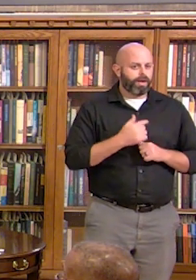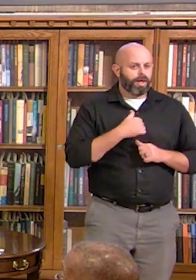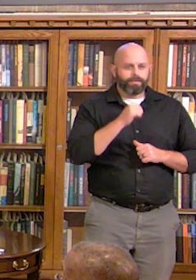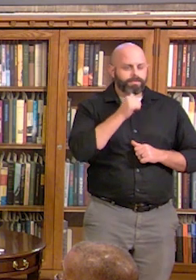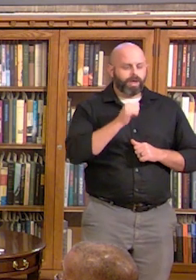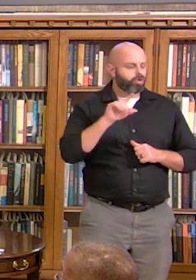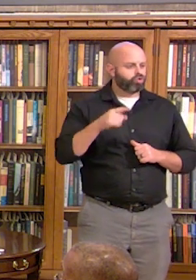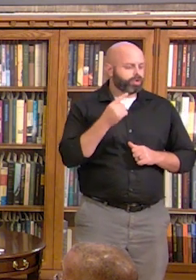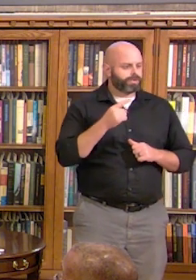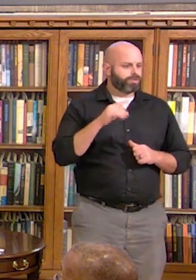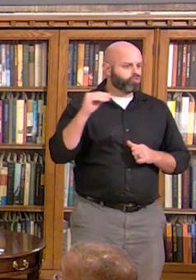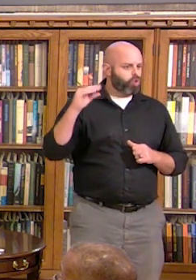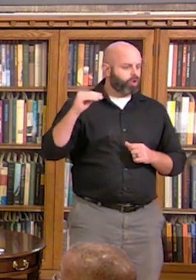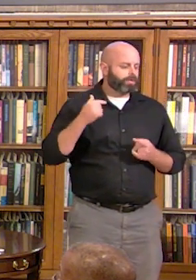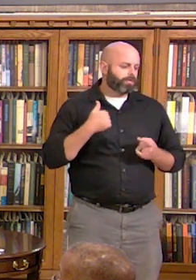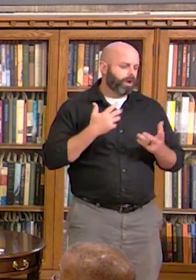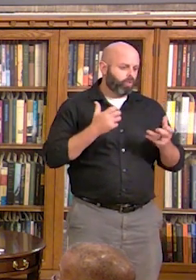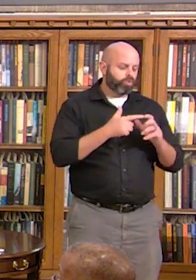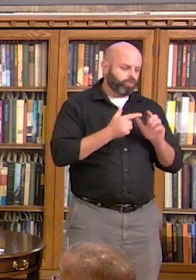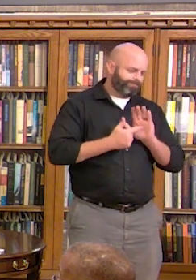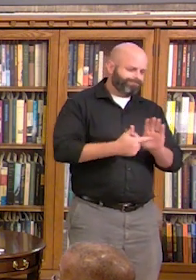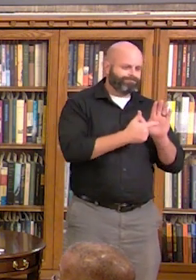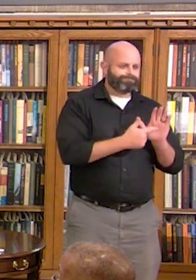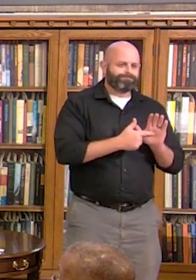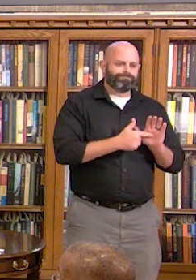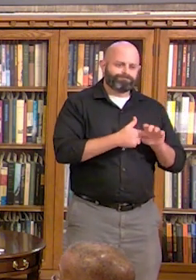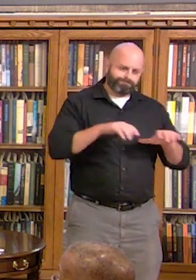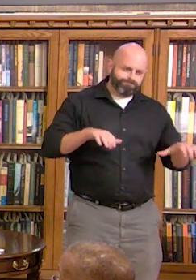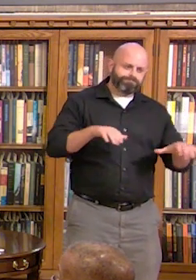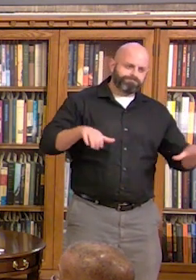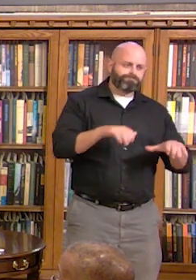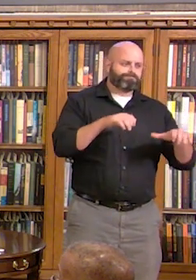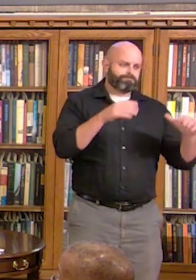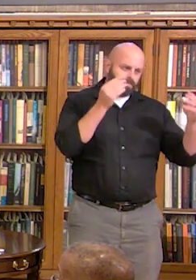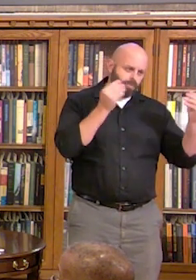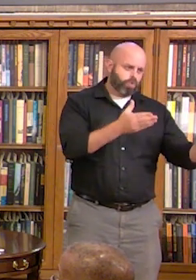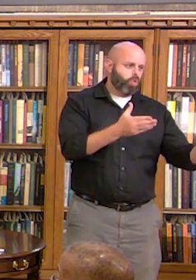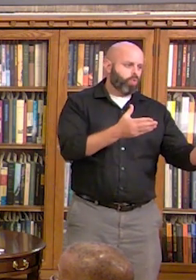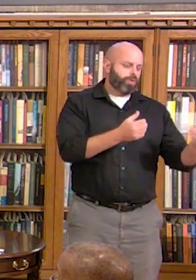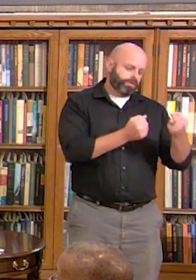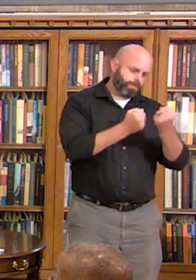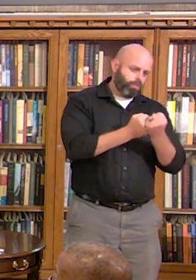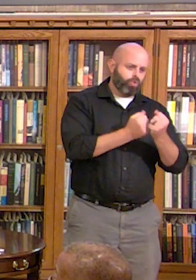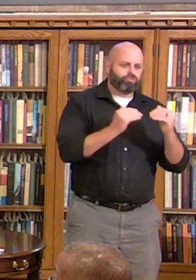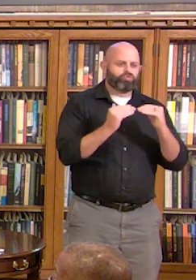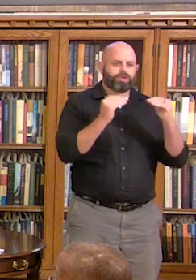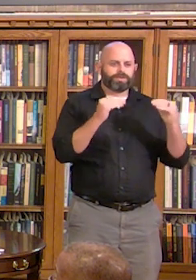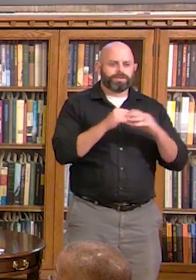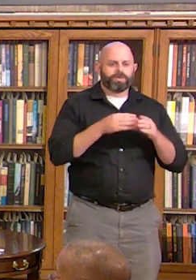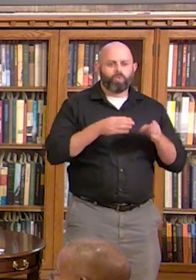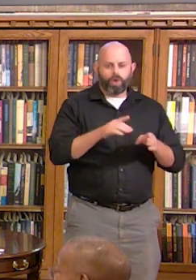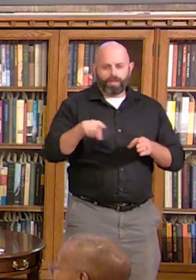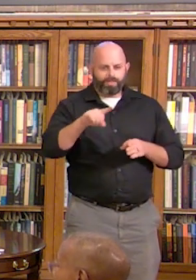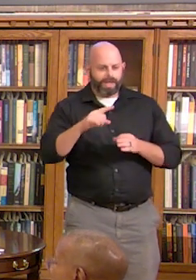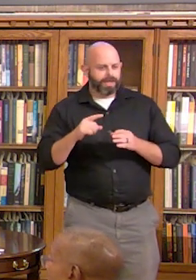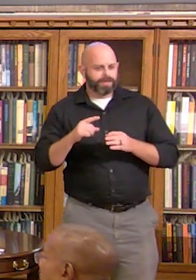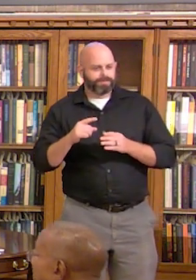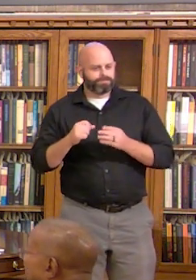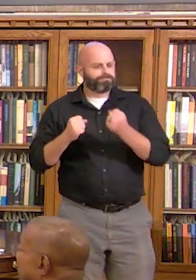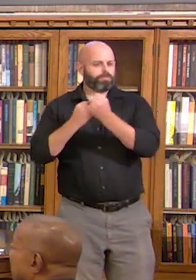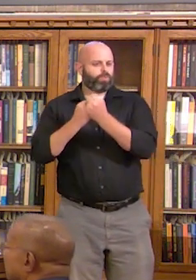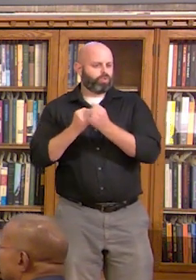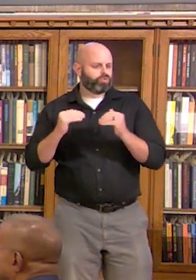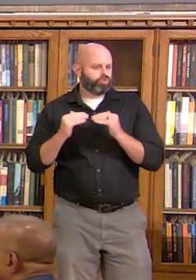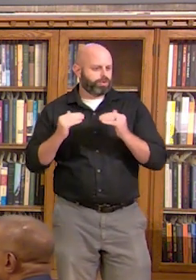talking the talk I am going to let them know and speak up for Injustice the way that they are speaking up and so that's the